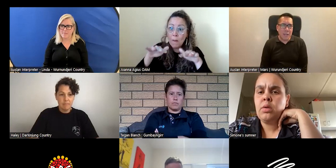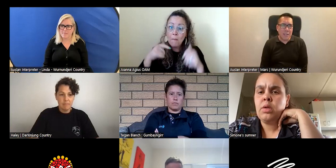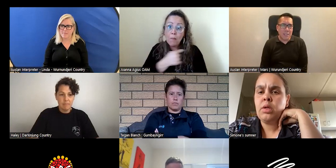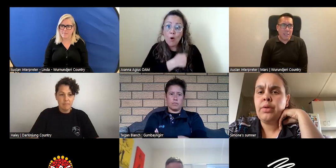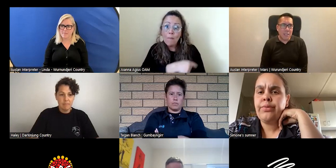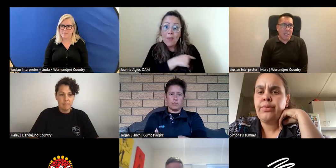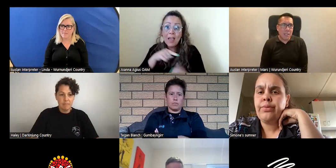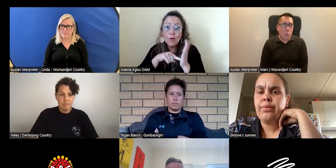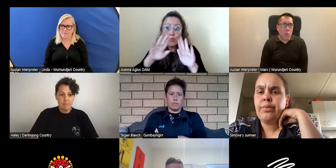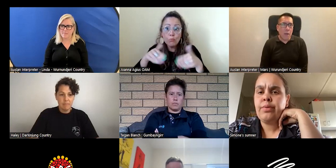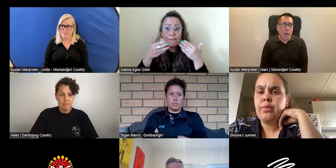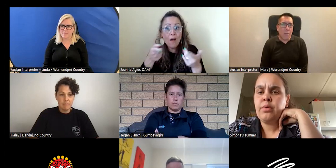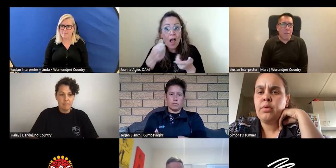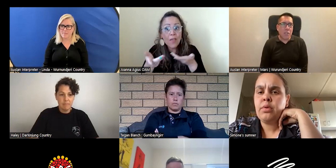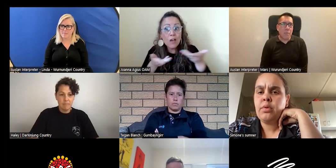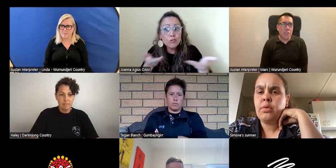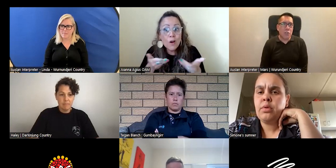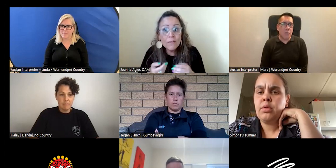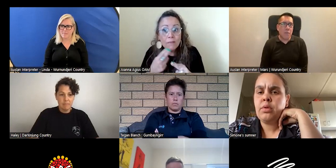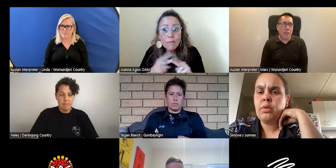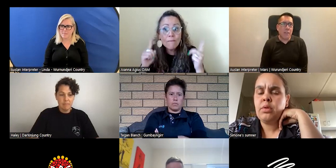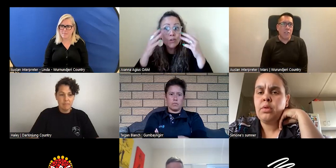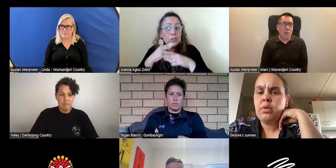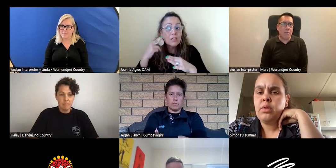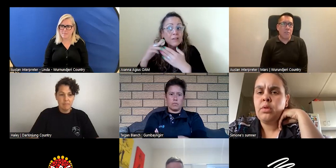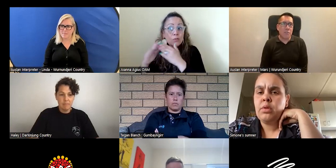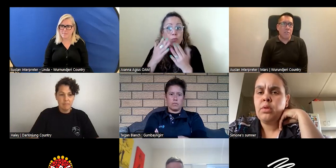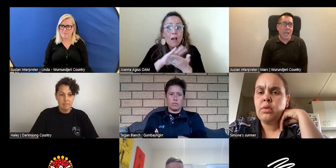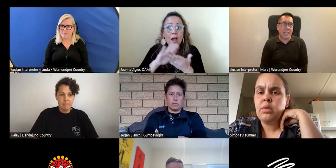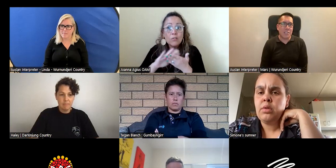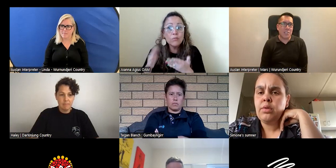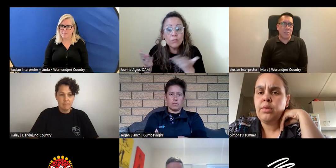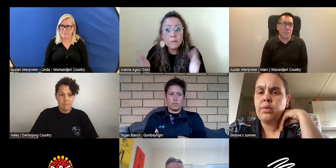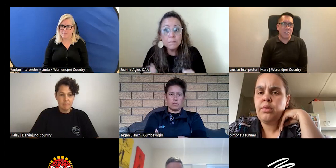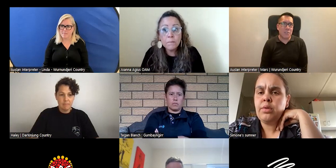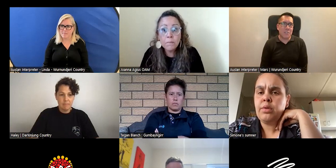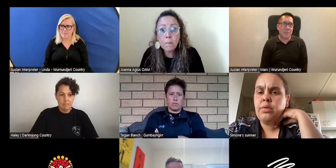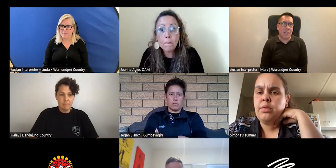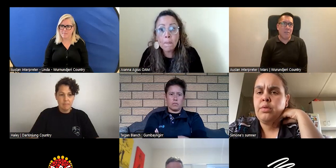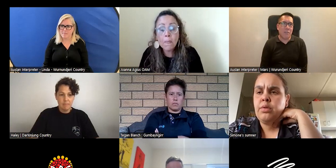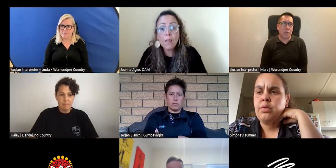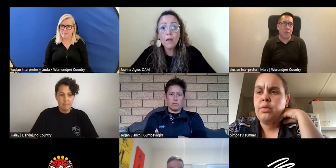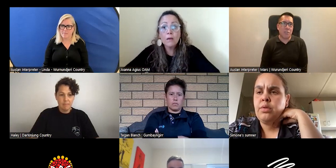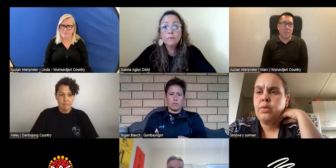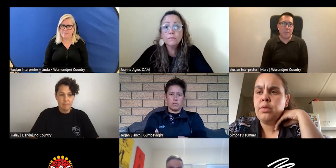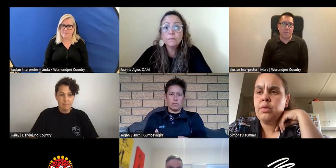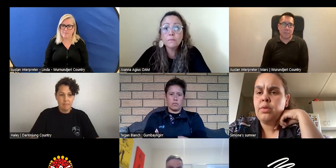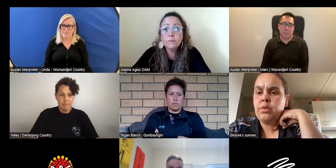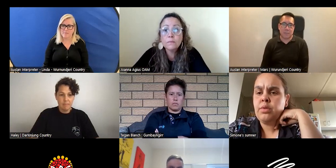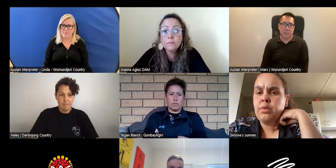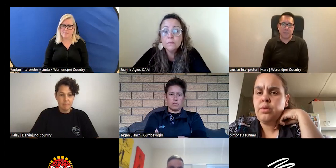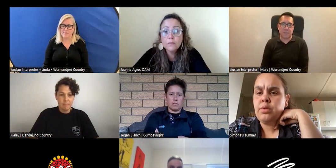access that? Will the Parliament commit to providing that type of access services for deaf and hard of hearing community